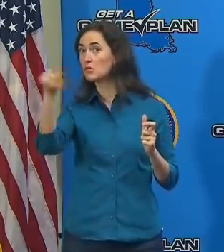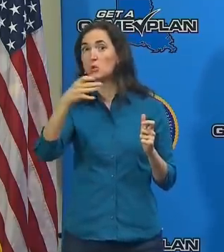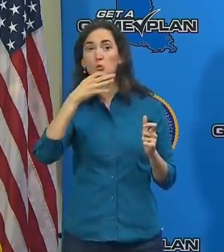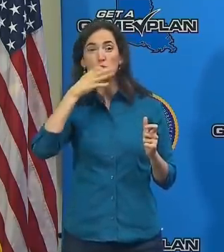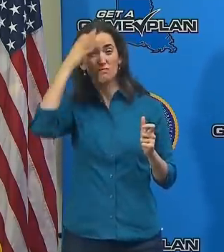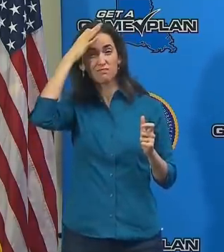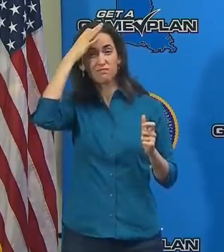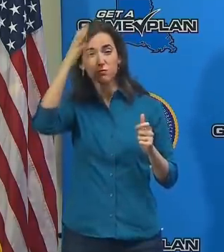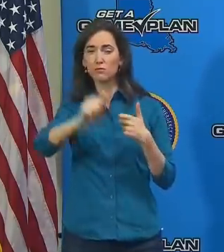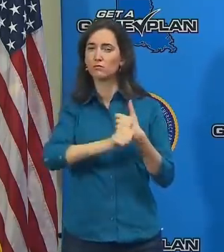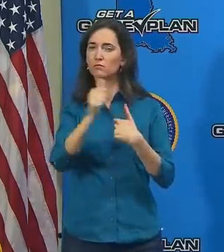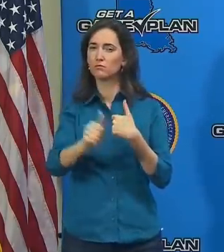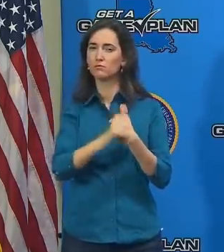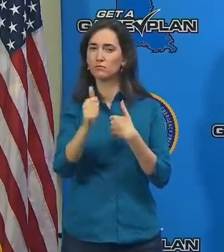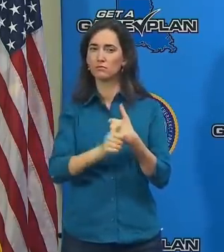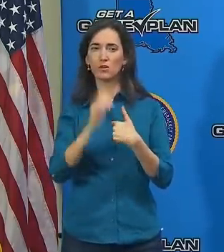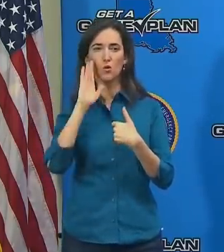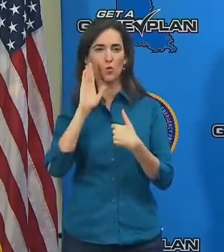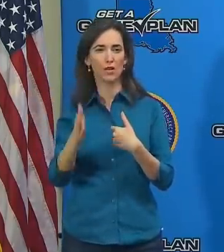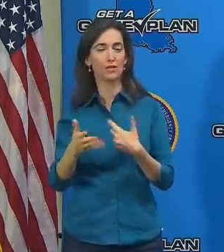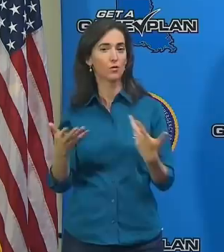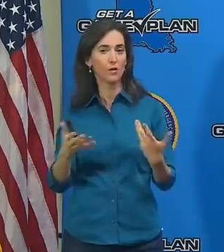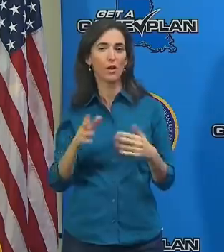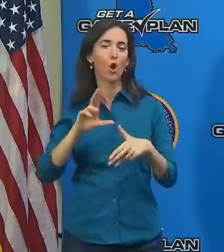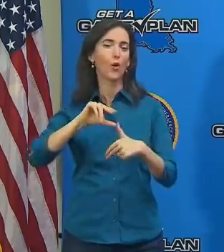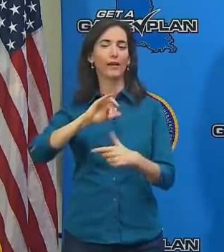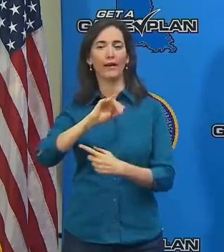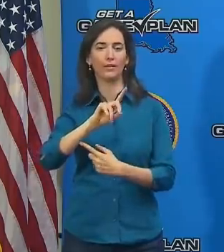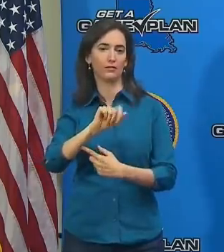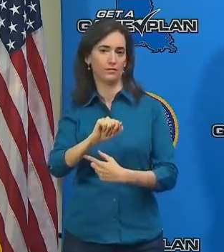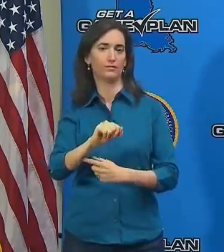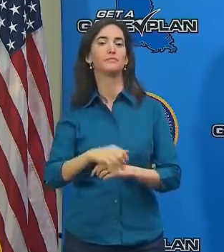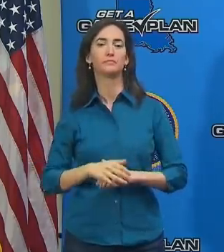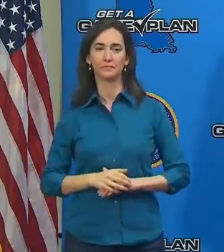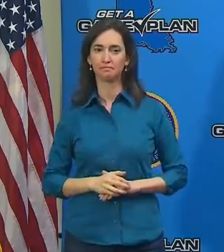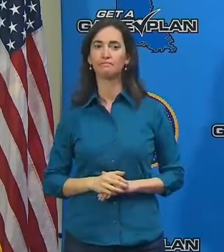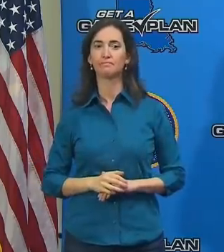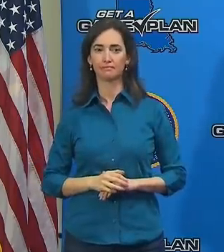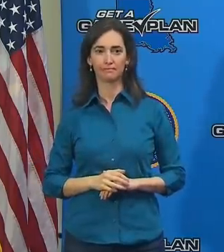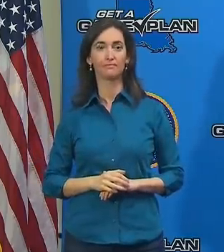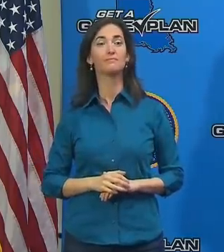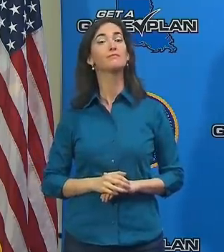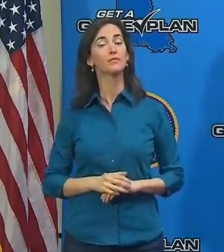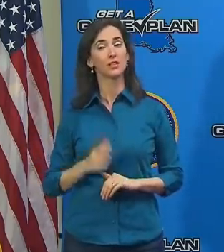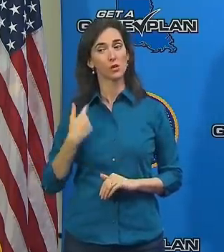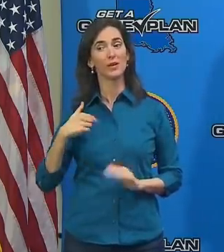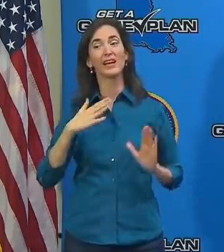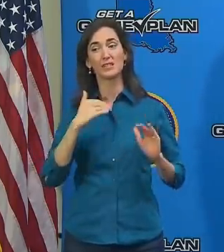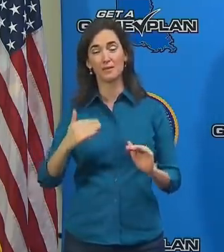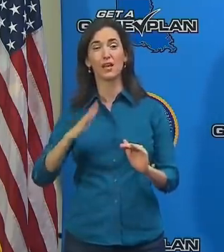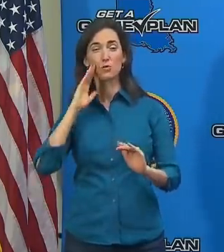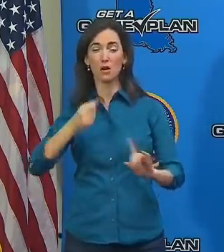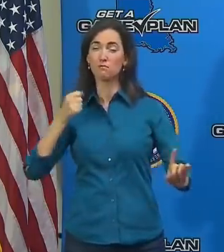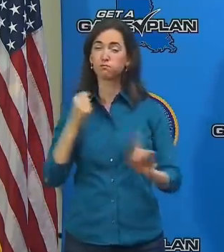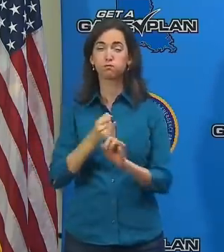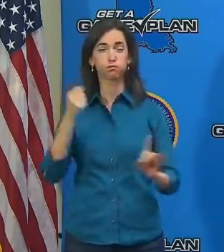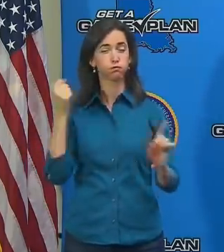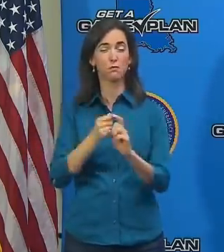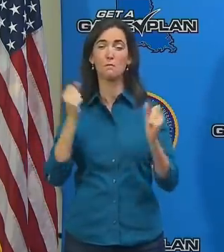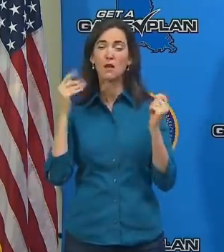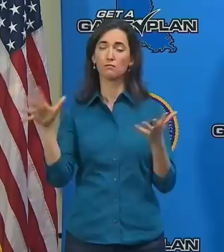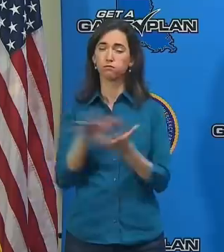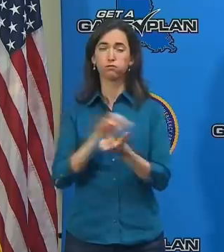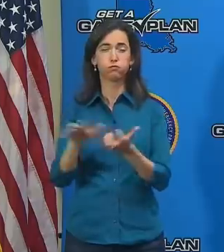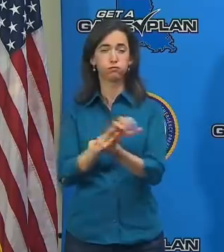hands with Hurricane Ida, and we can expect devastating impacts to continue